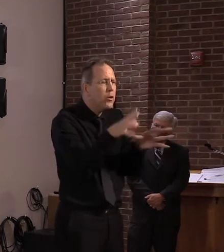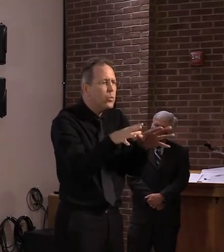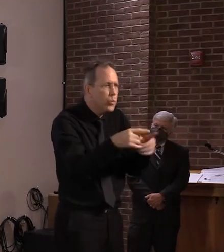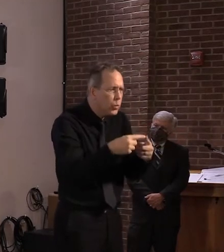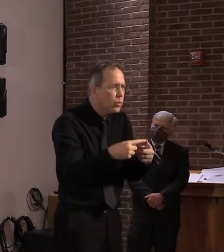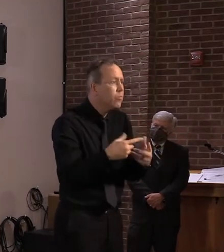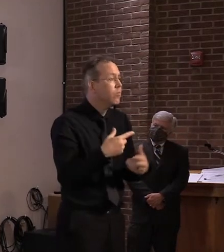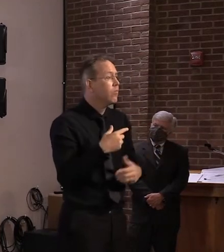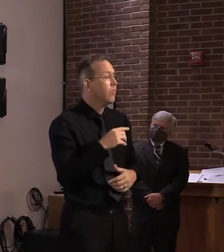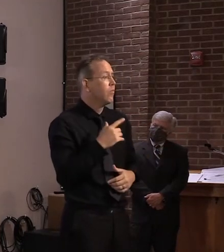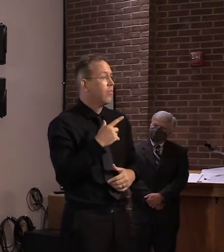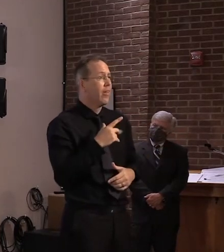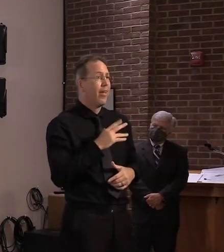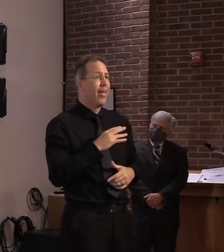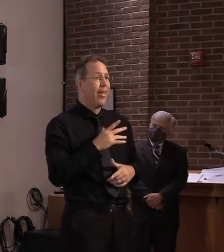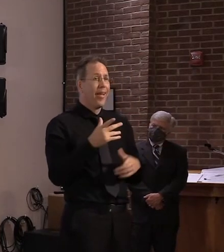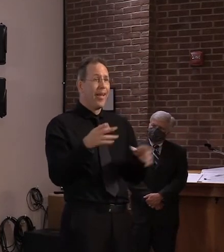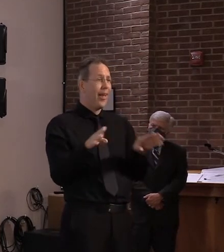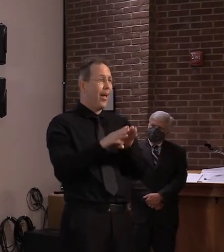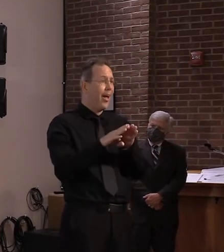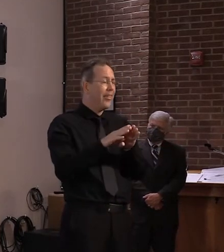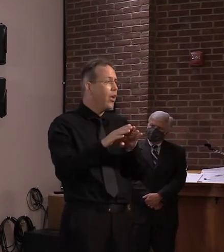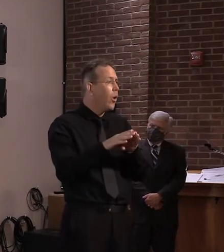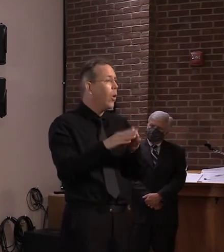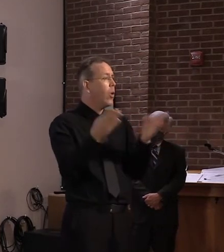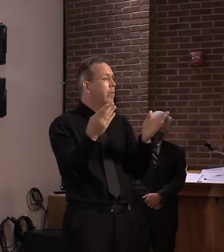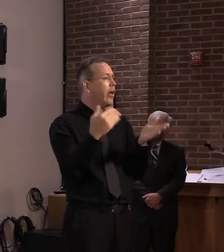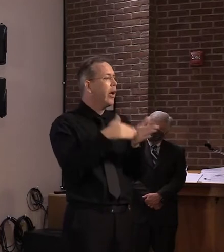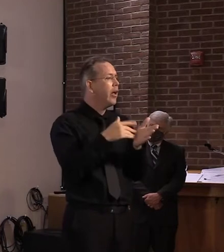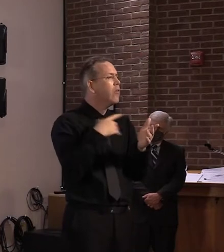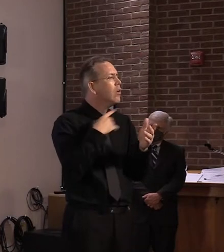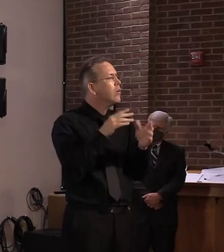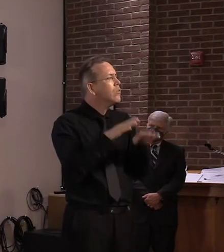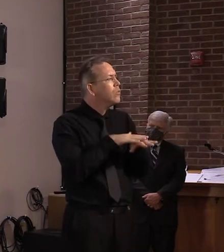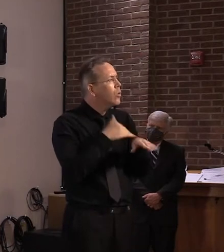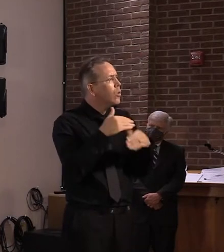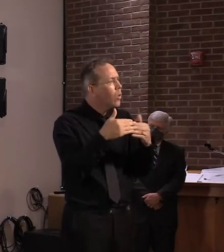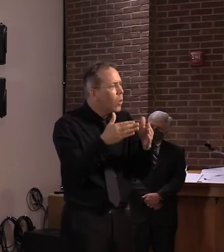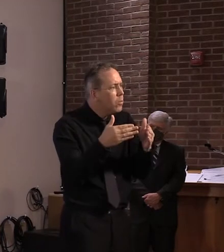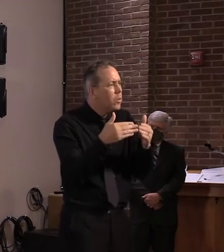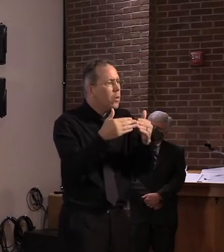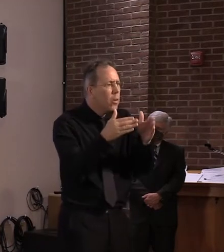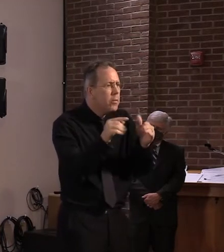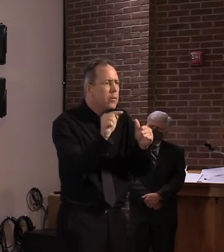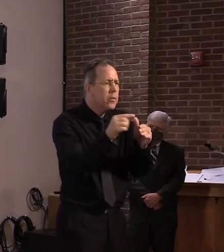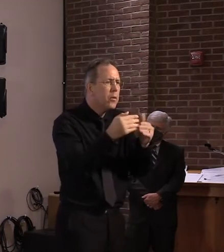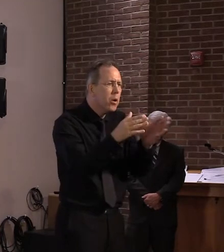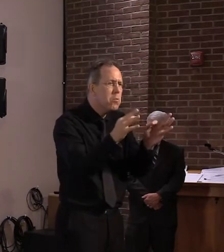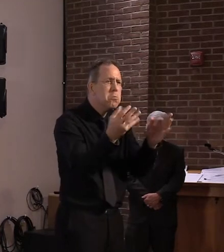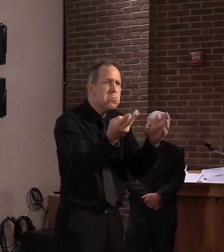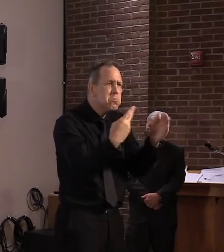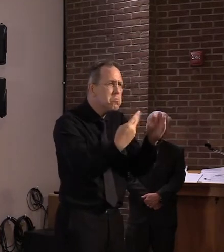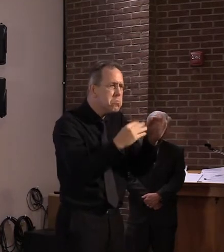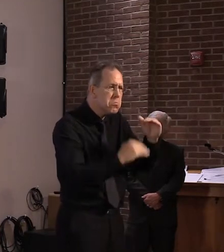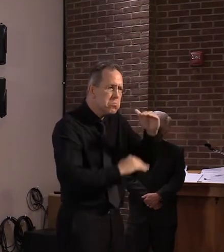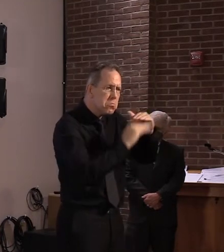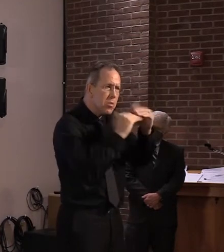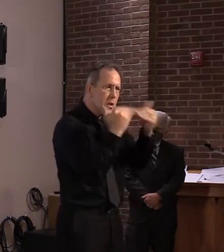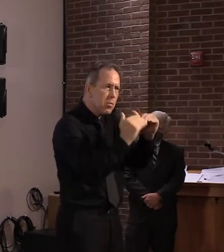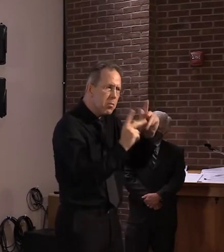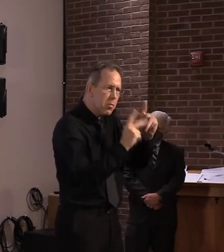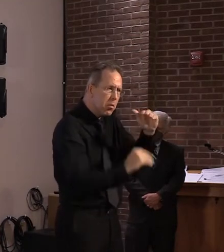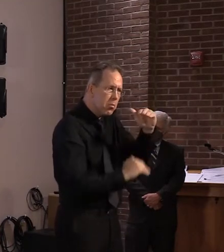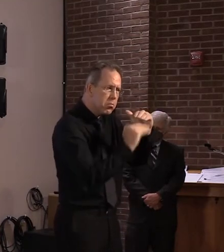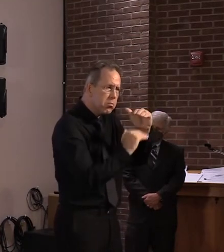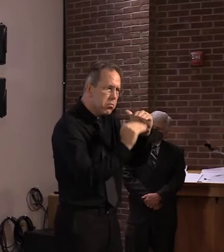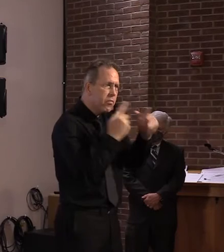open. We went from closed to phased opening of anything in indoor settings, whether it be a retail